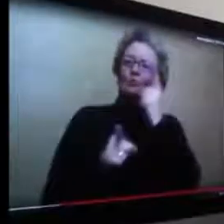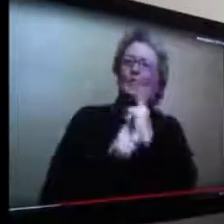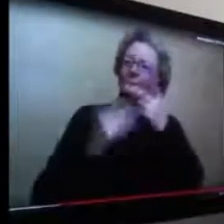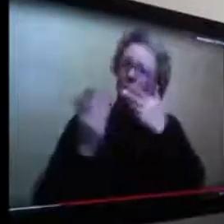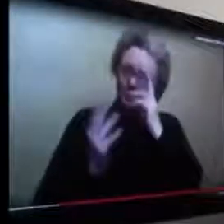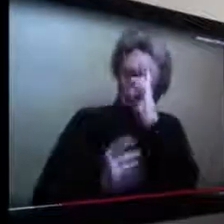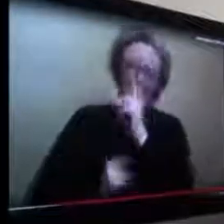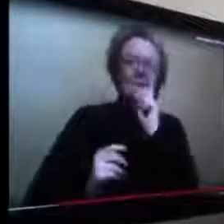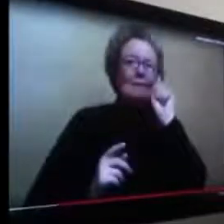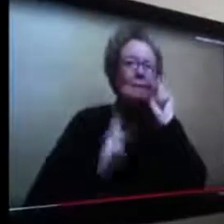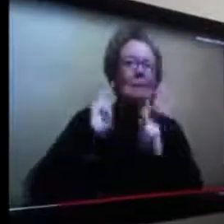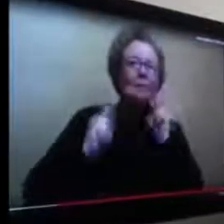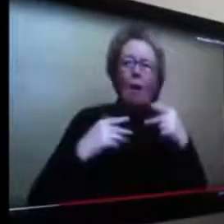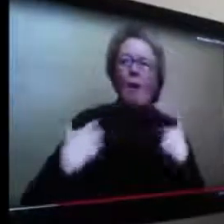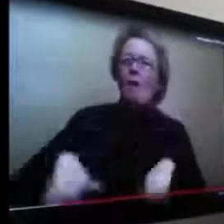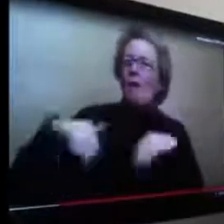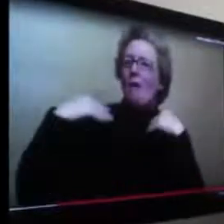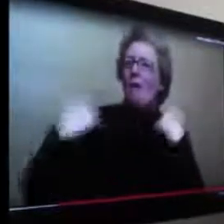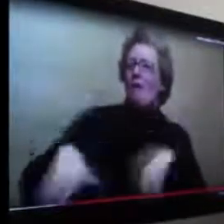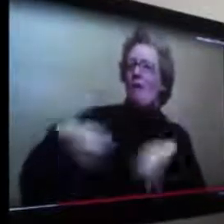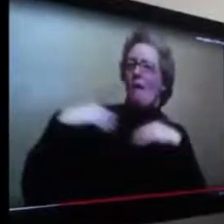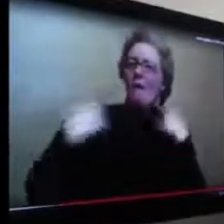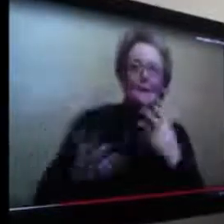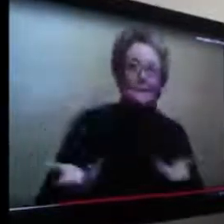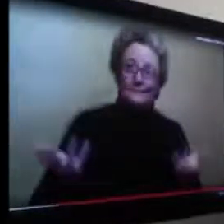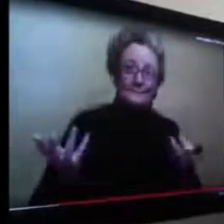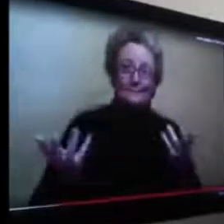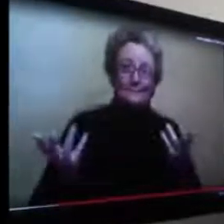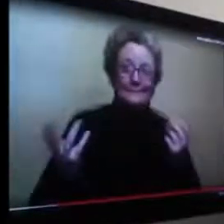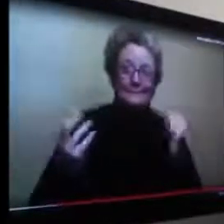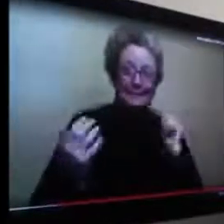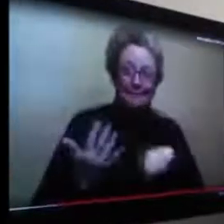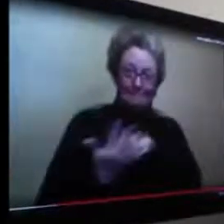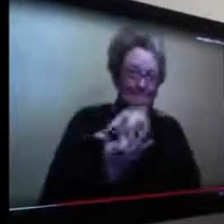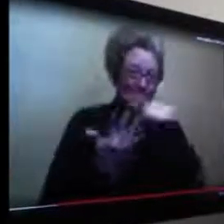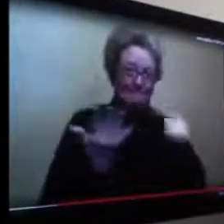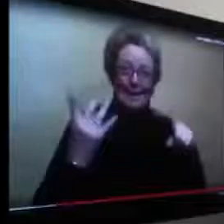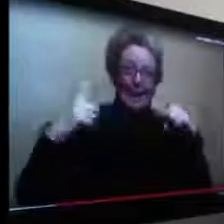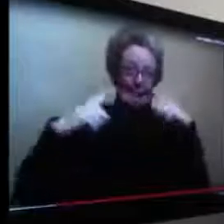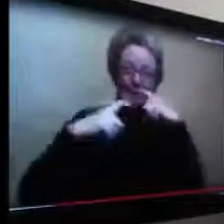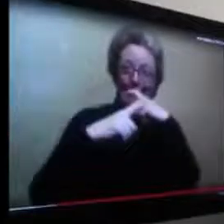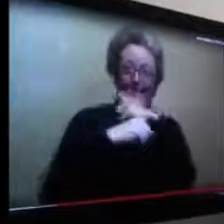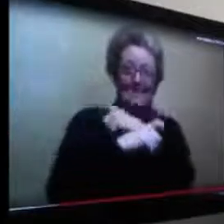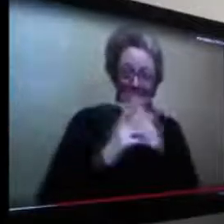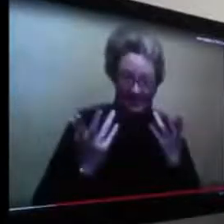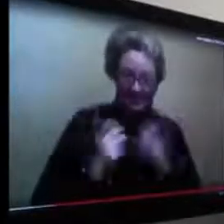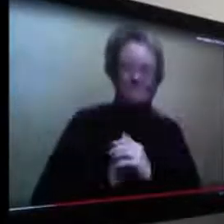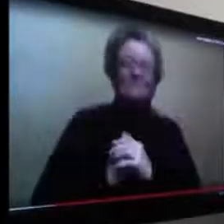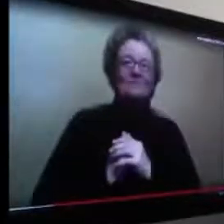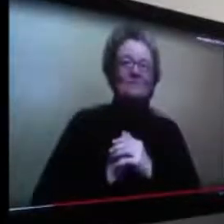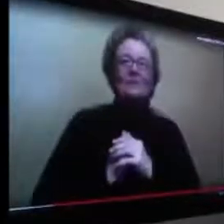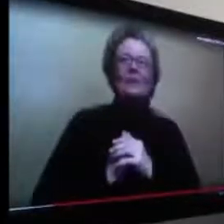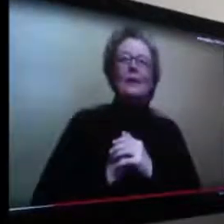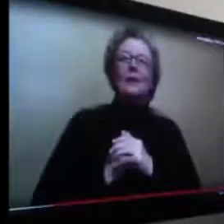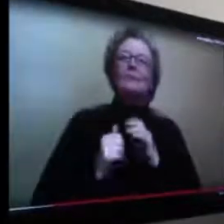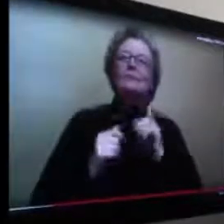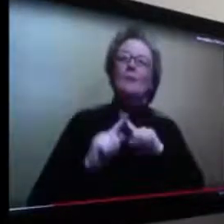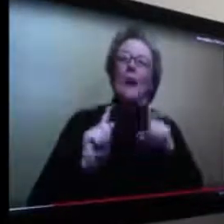away in an act that would respect all the deaf people in the environment. This is a complex issue, isn't